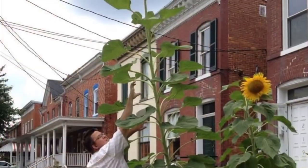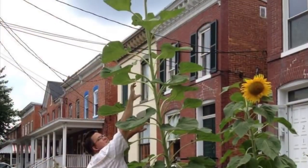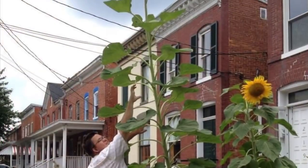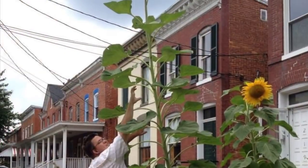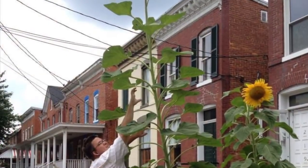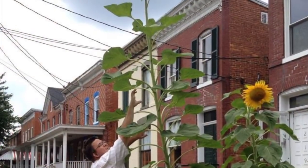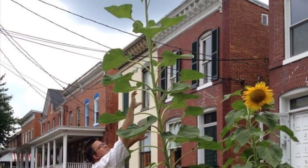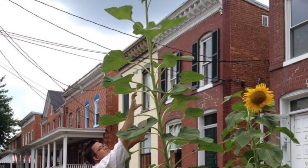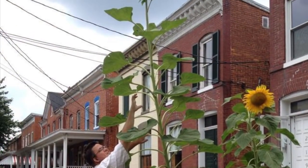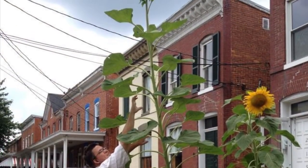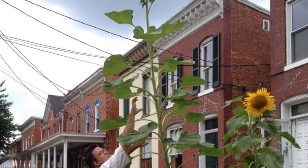smaller.